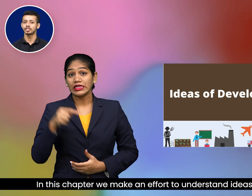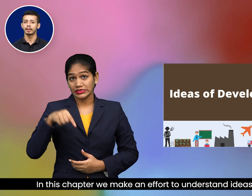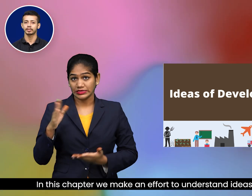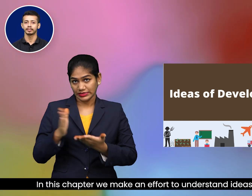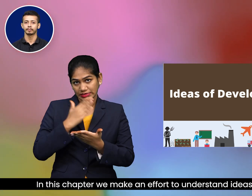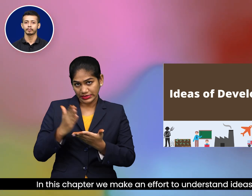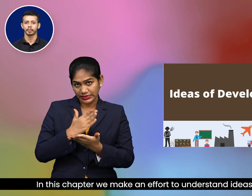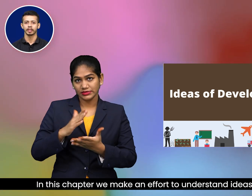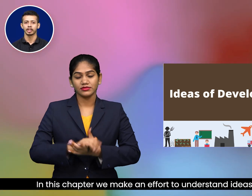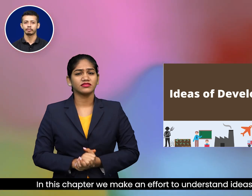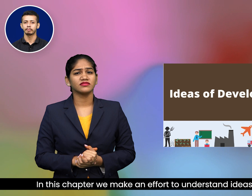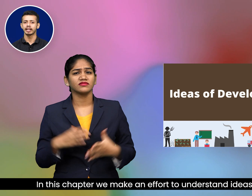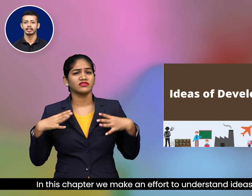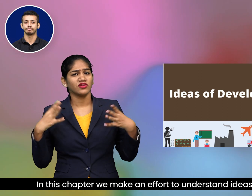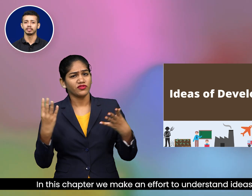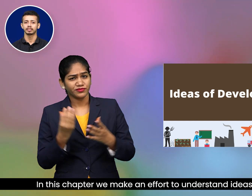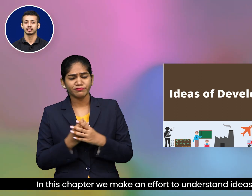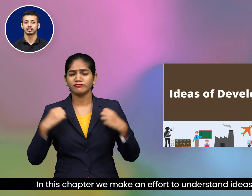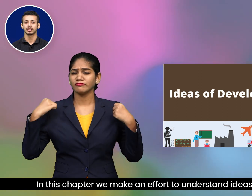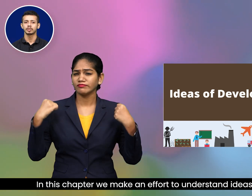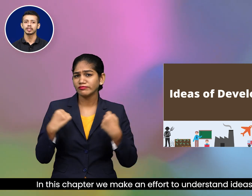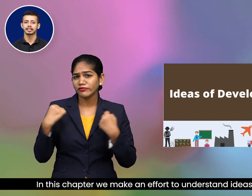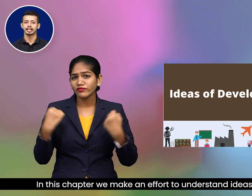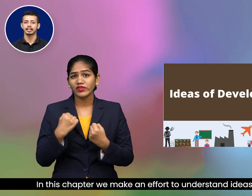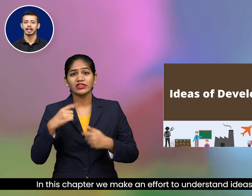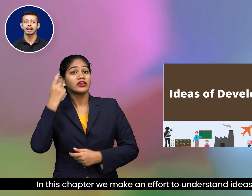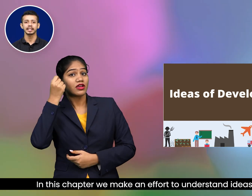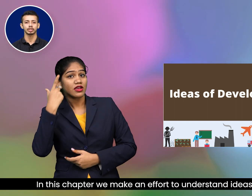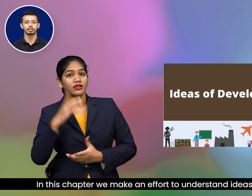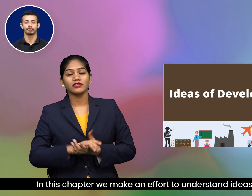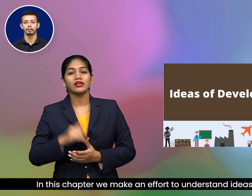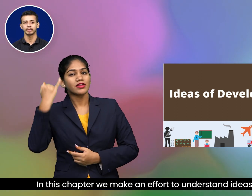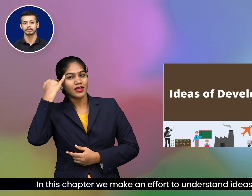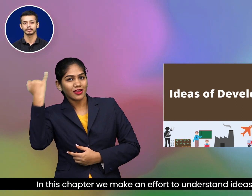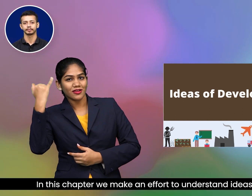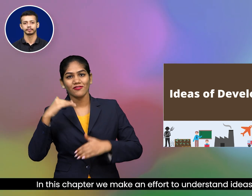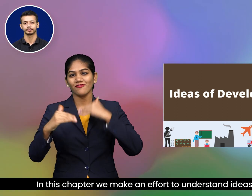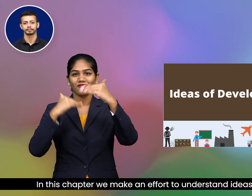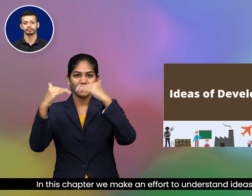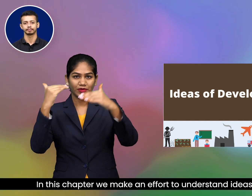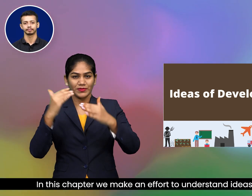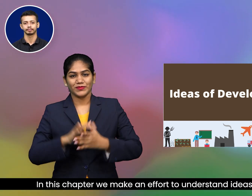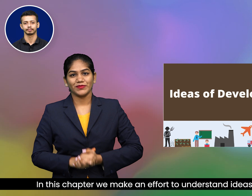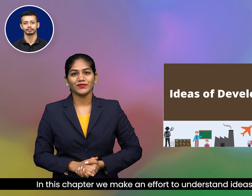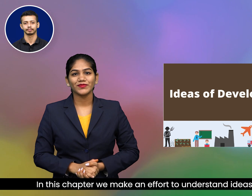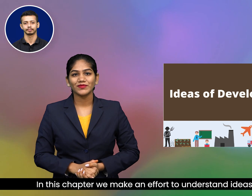In this chapter, we make an effort to understand ideas of development.